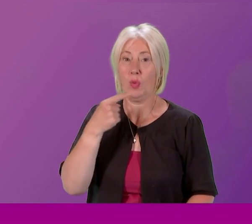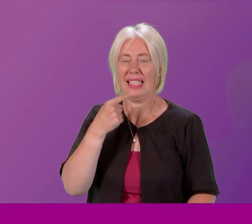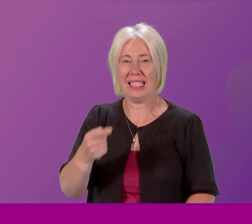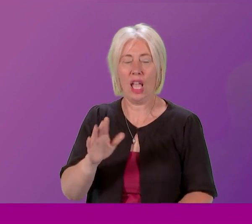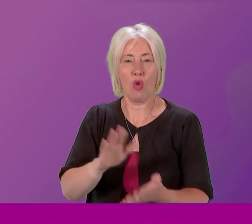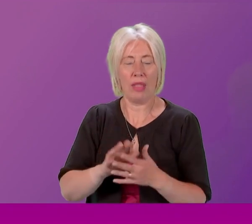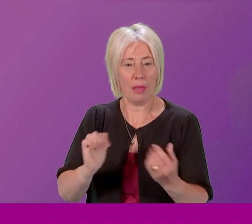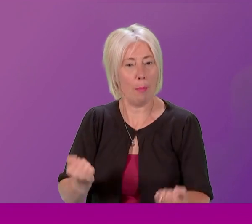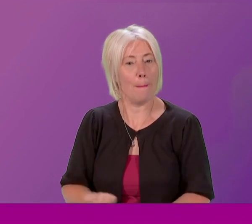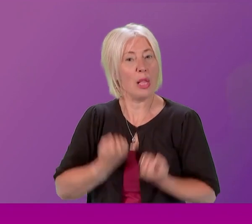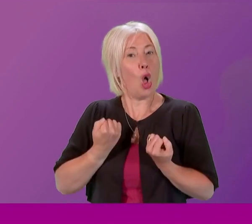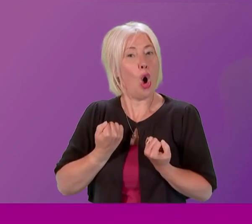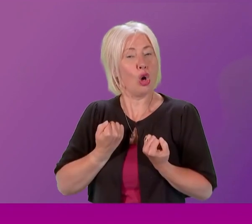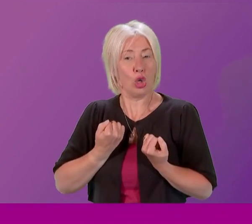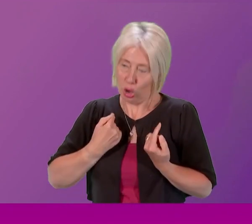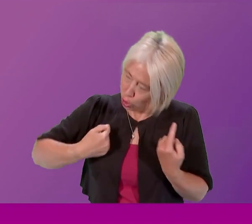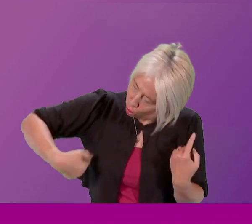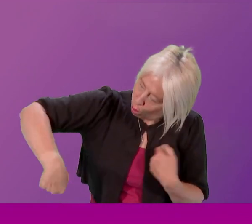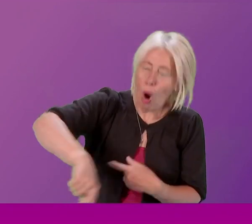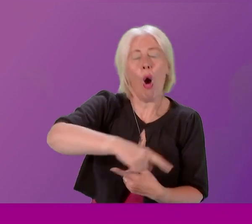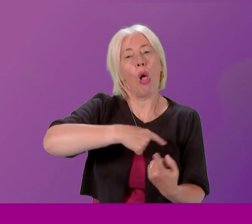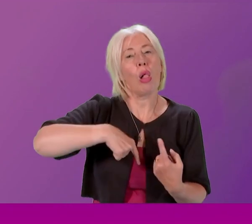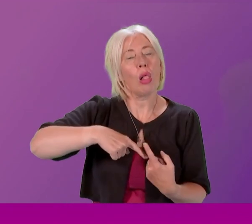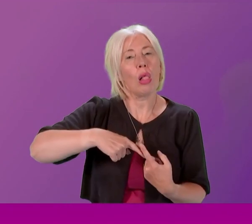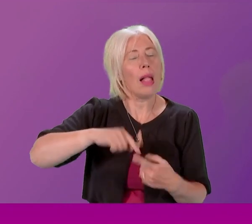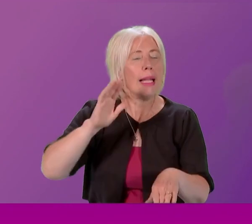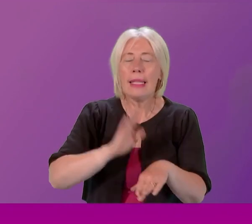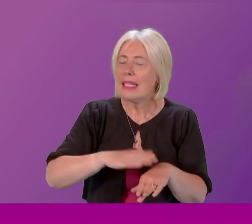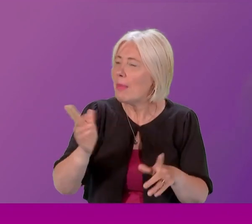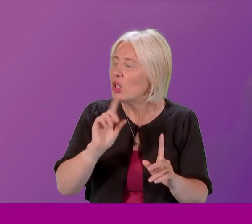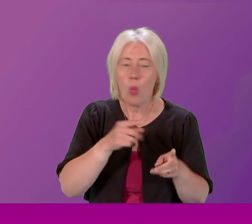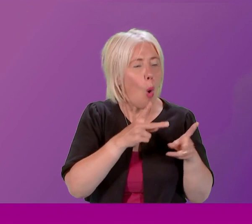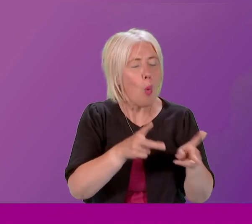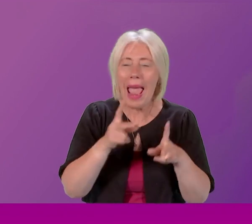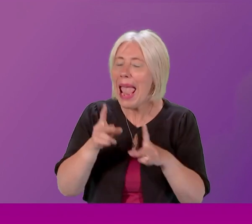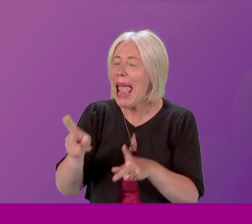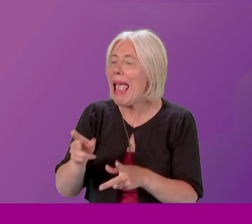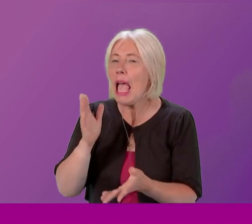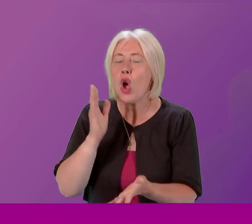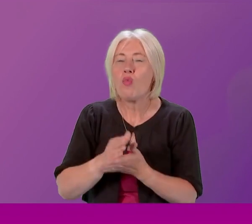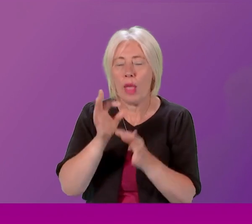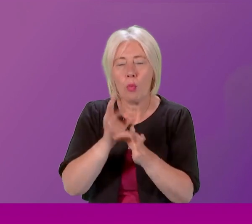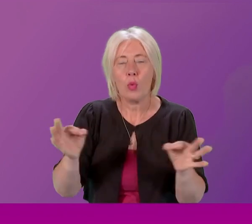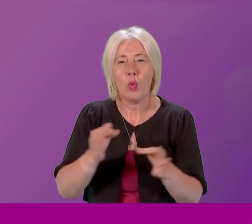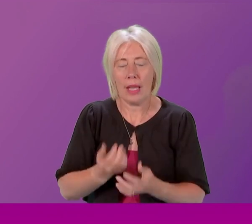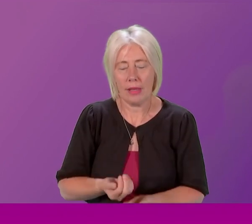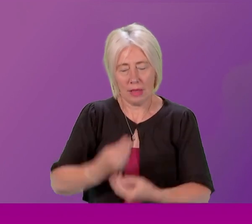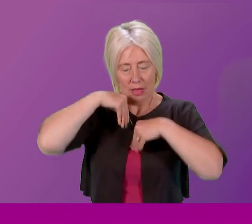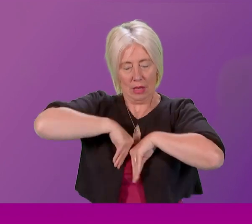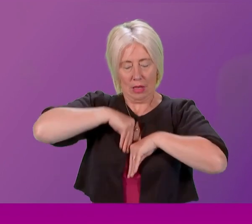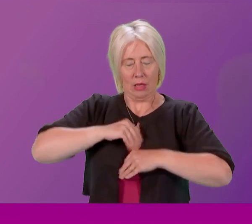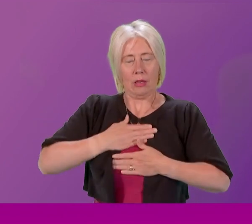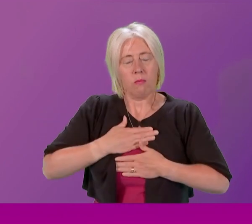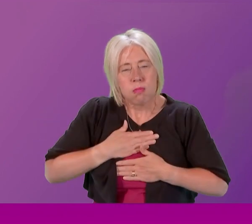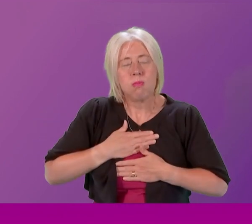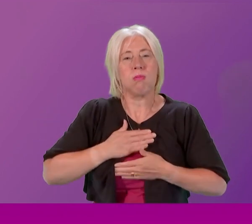it belongs to us all, you know, in whatever capacity that is. It's a meaningful thing to us all.